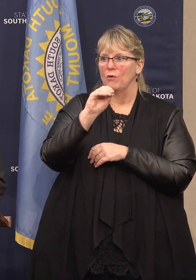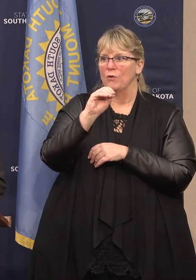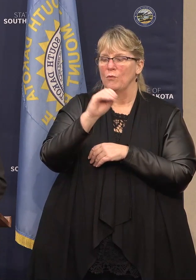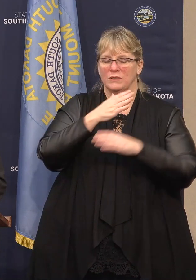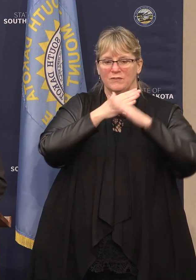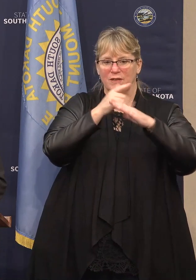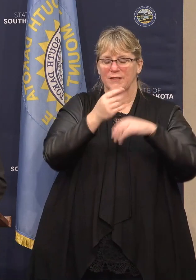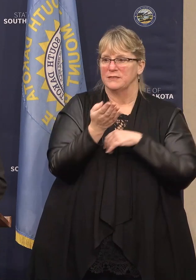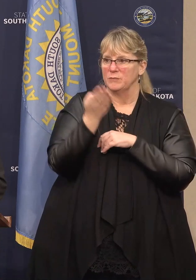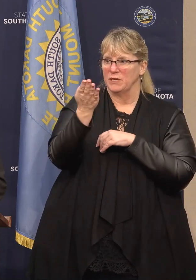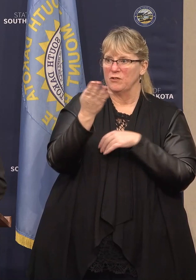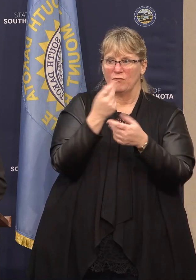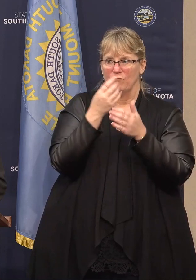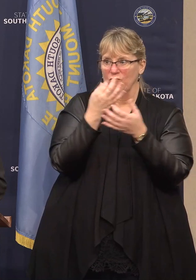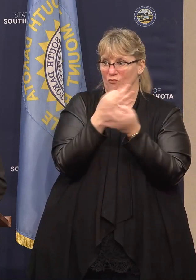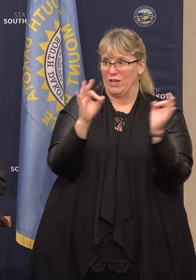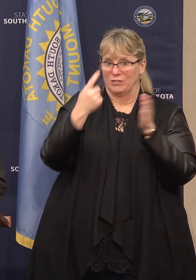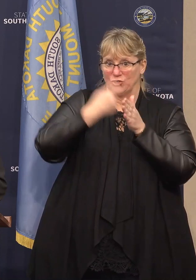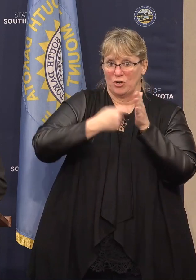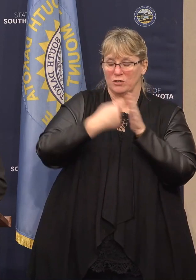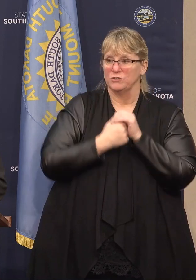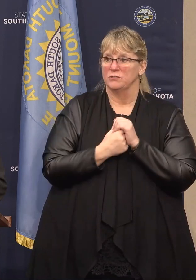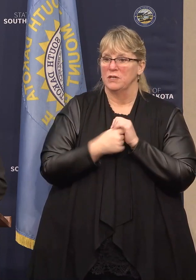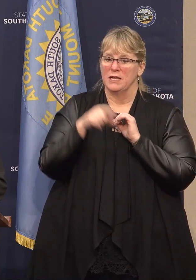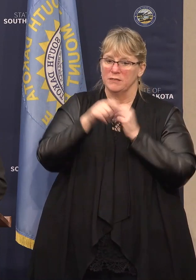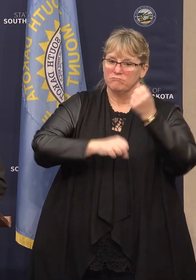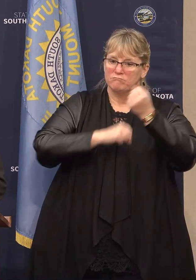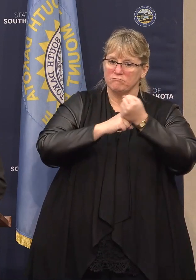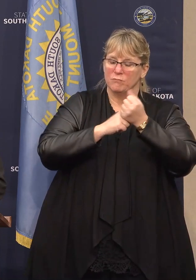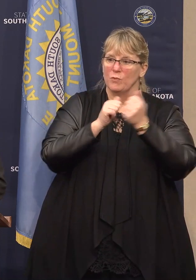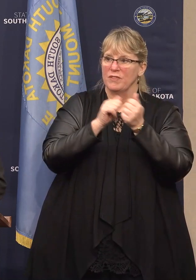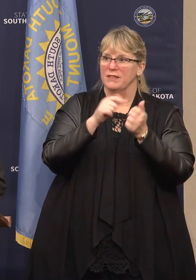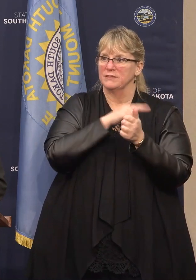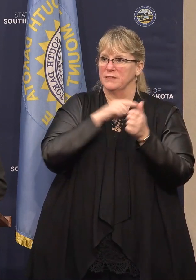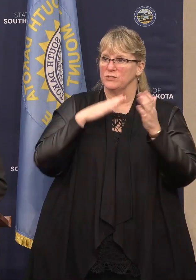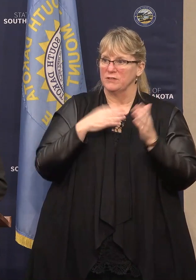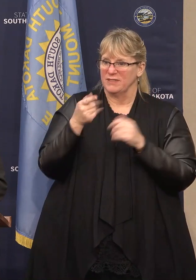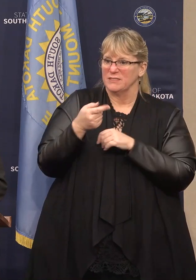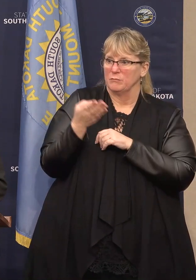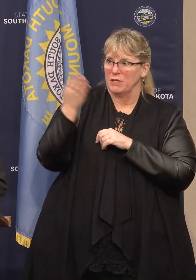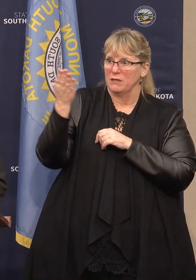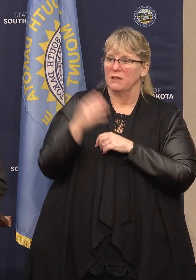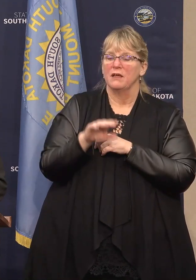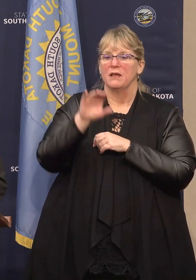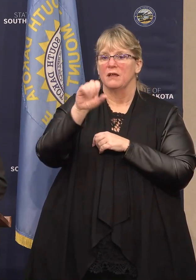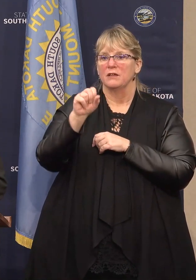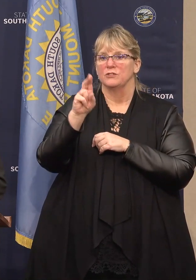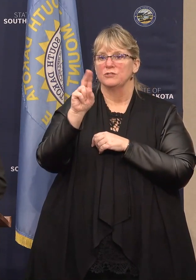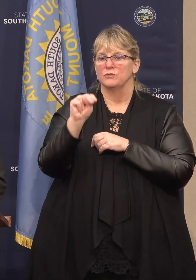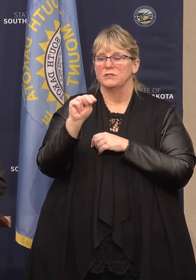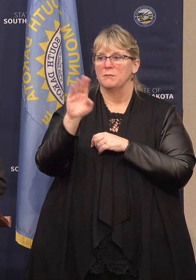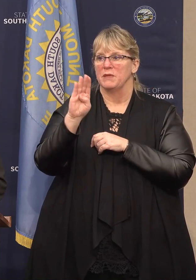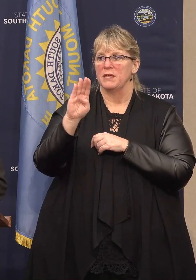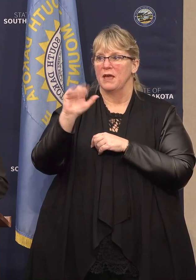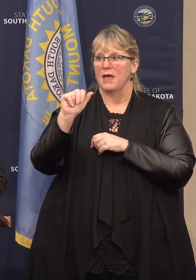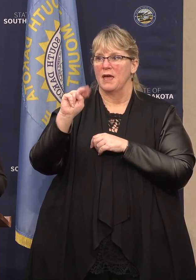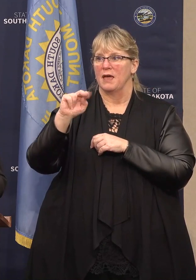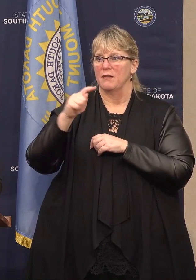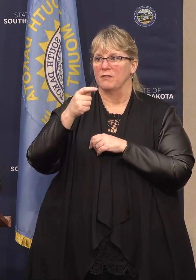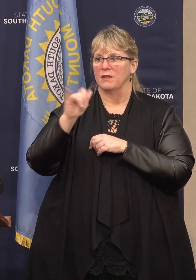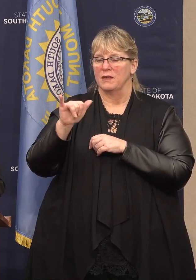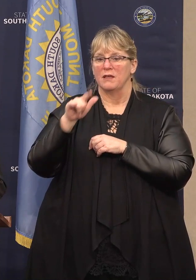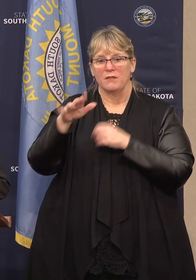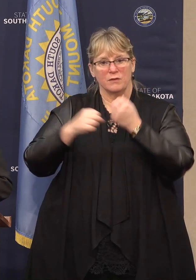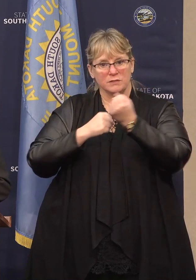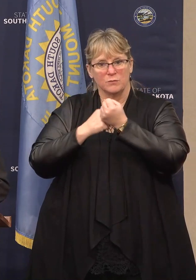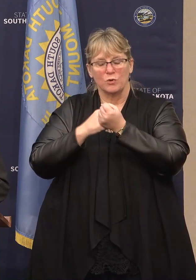charge, has given his endorsement to this piece of legislation. The Susan B. Anthony group has given